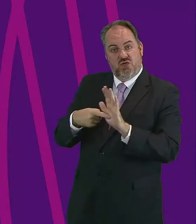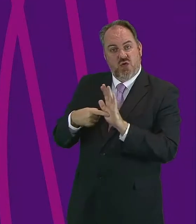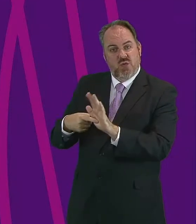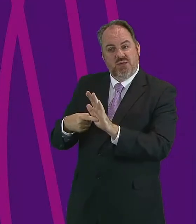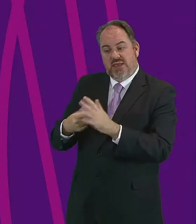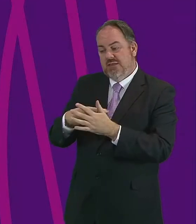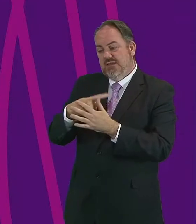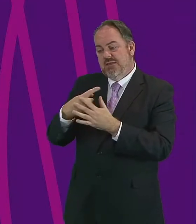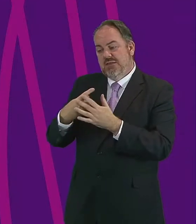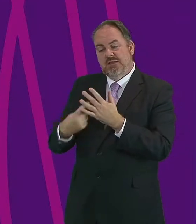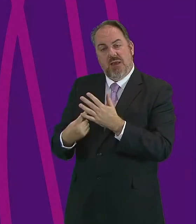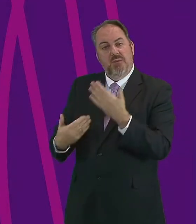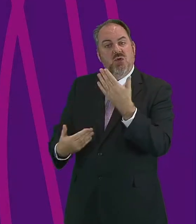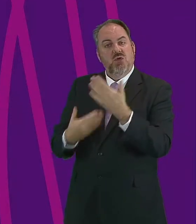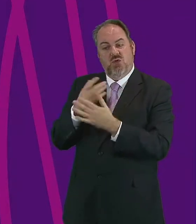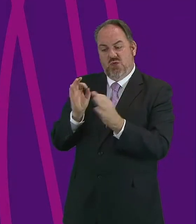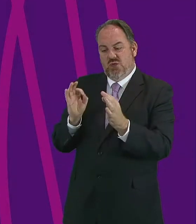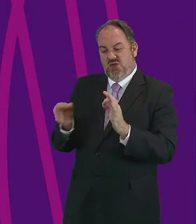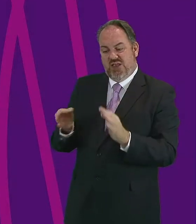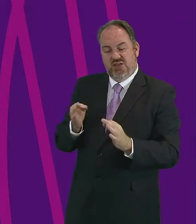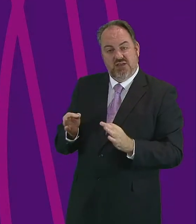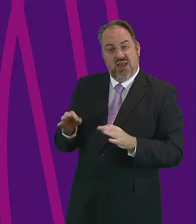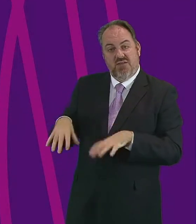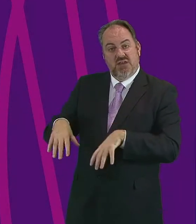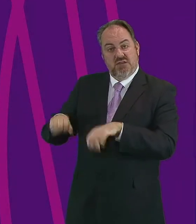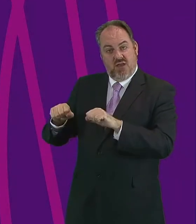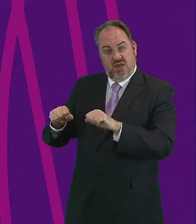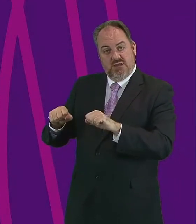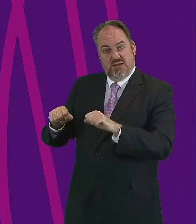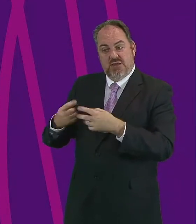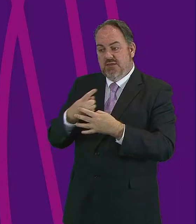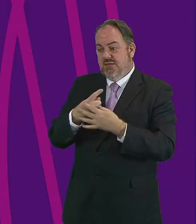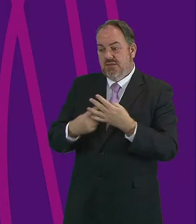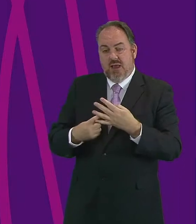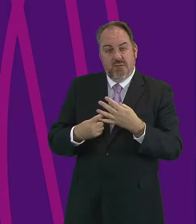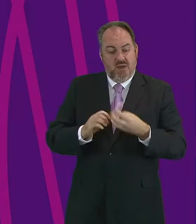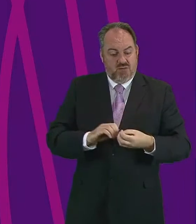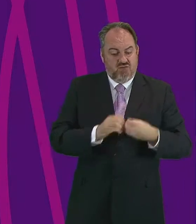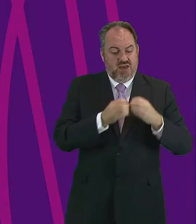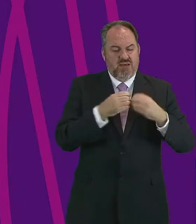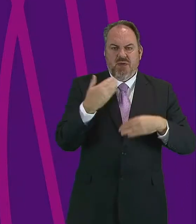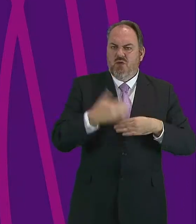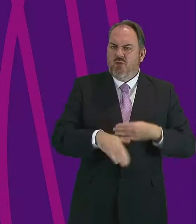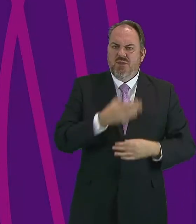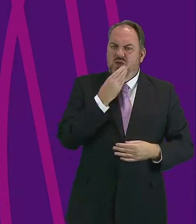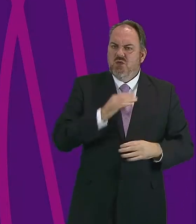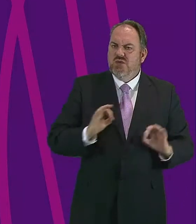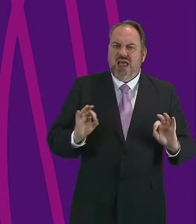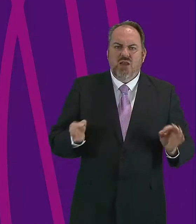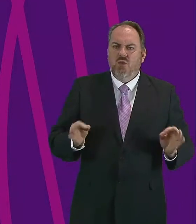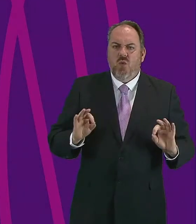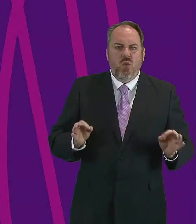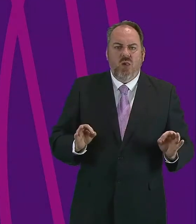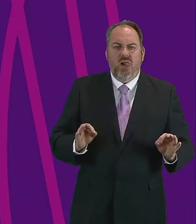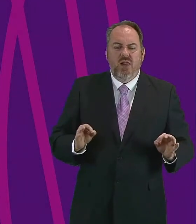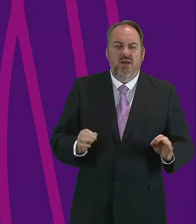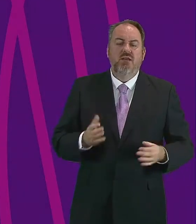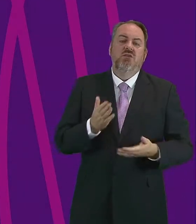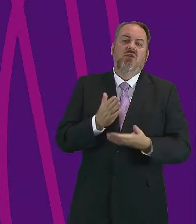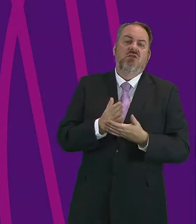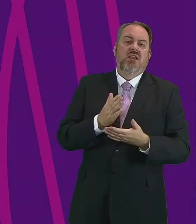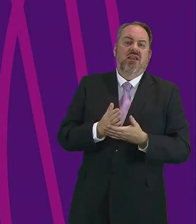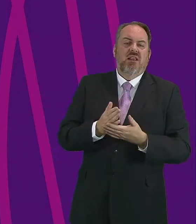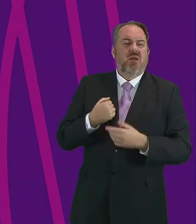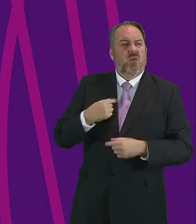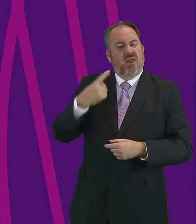been commenced, some that have been commenced but have not been used, either extensively or at all, since coming into force. We consider